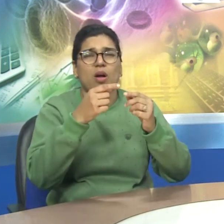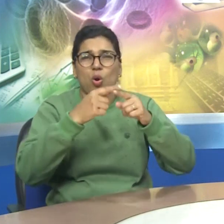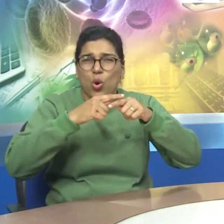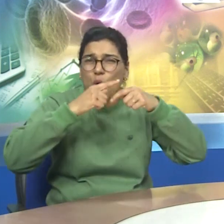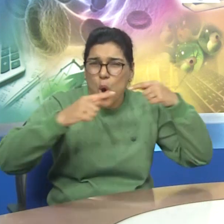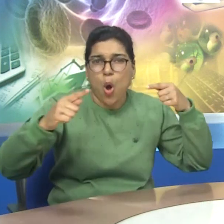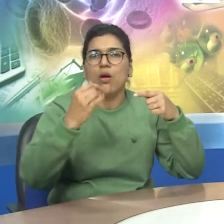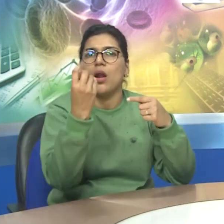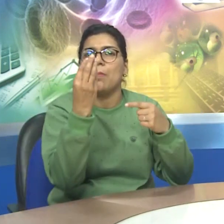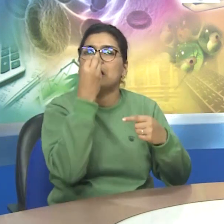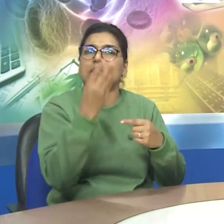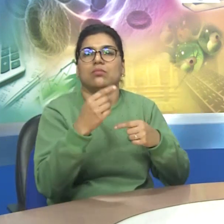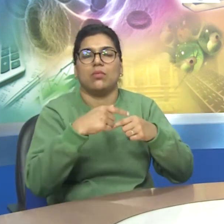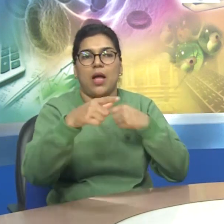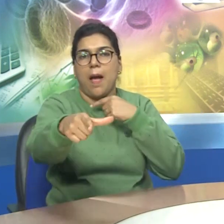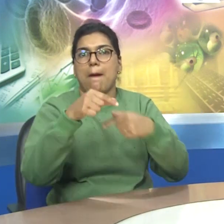tables.